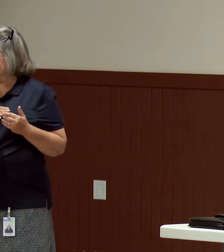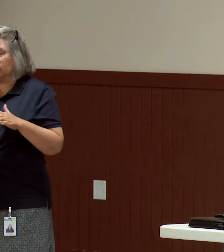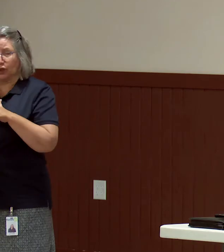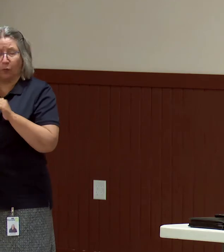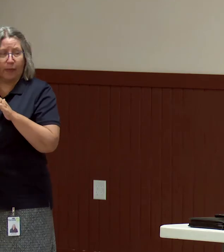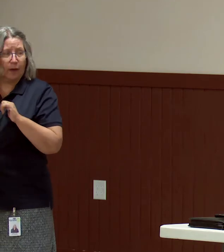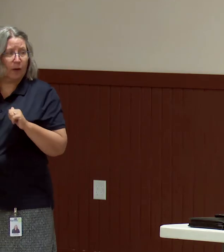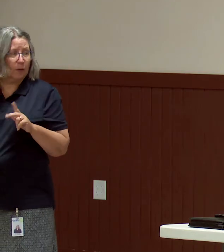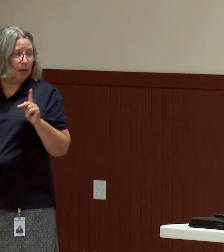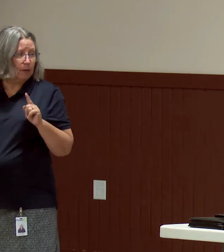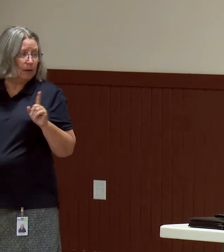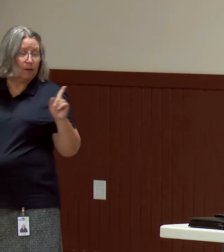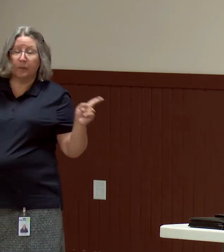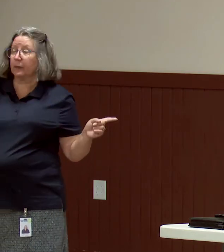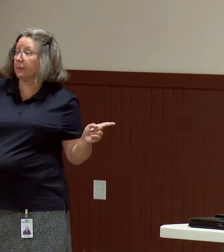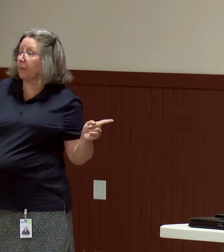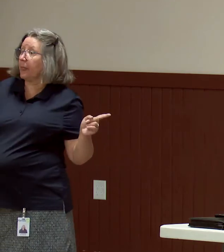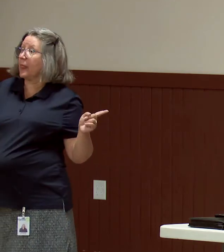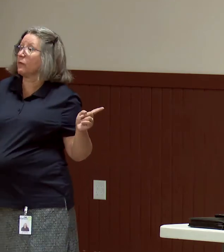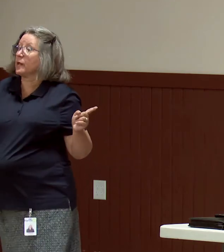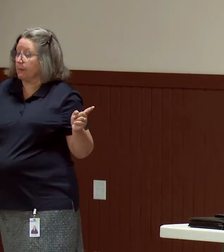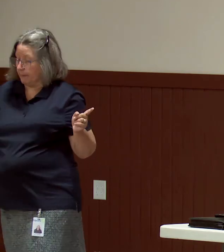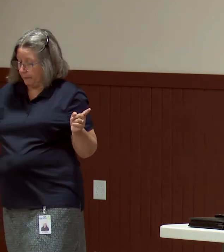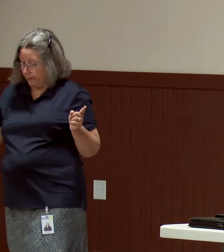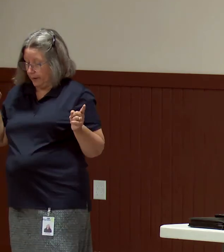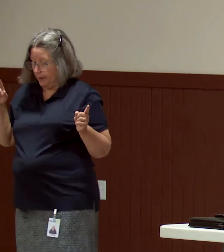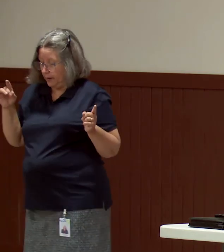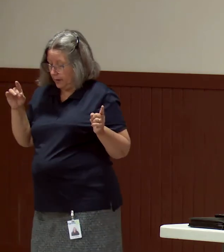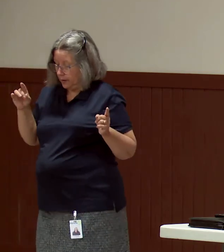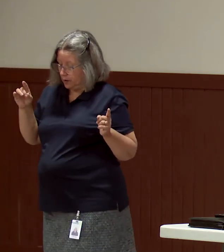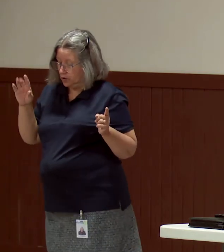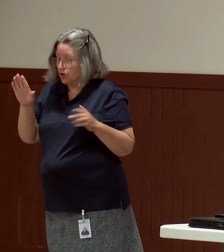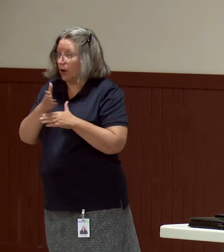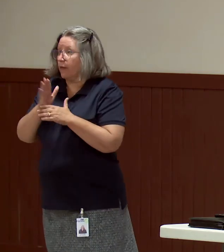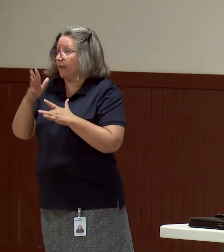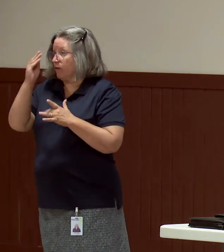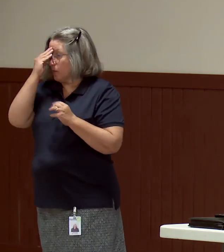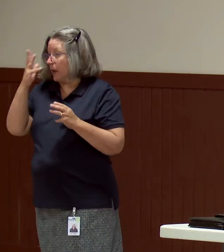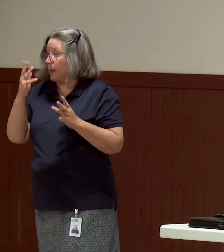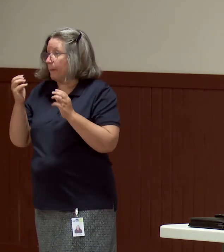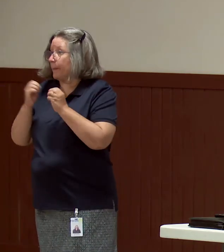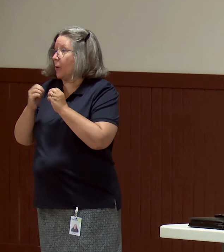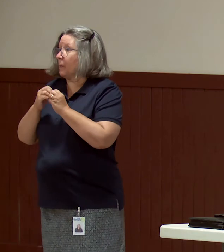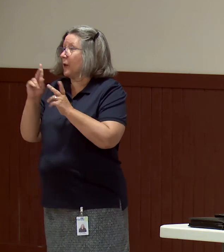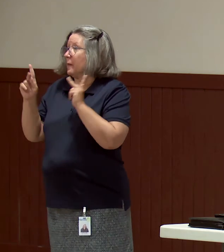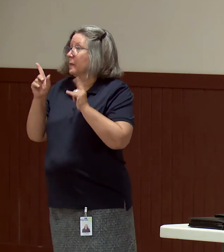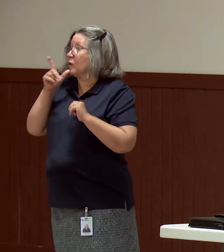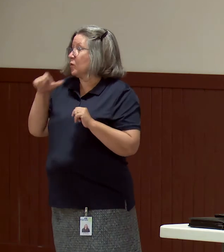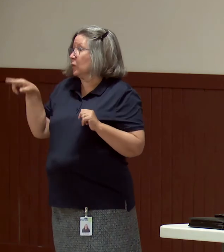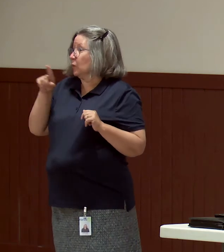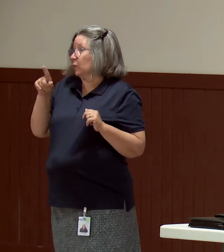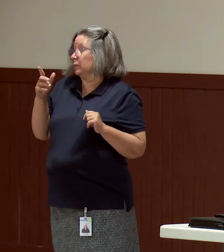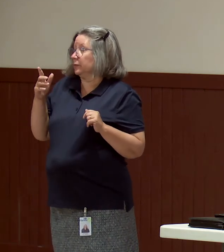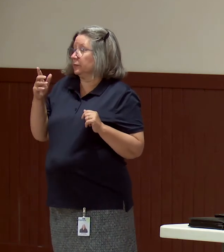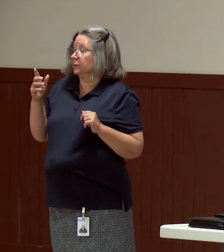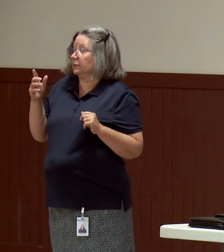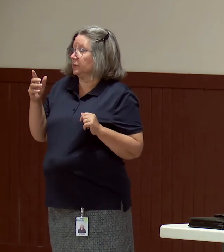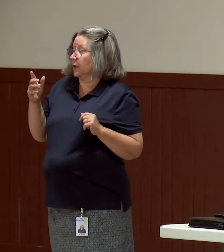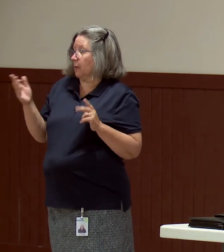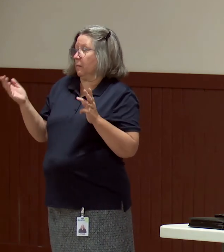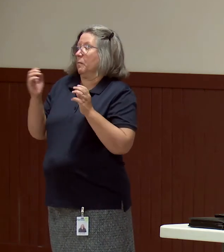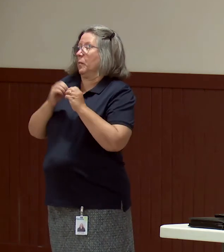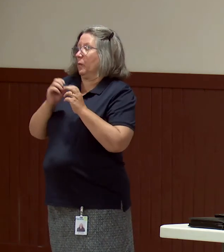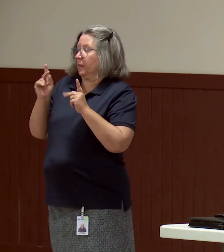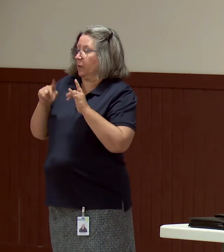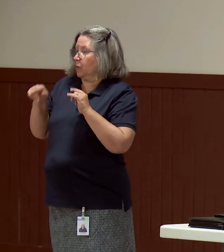Yeah, share the survey information with others. The more people that participate, the better information